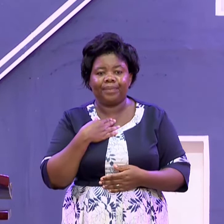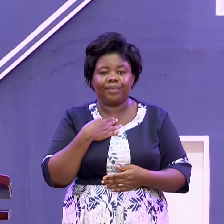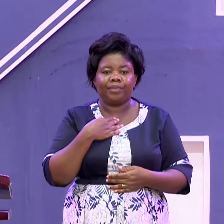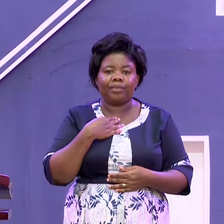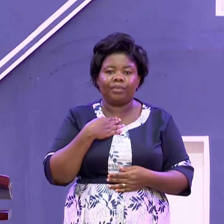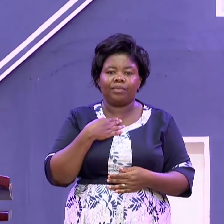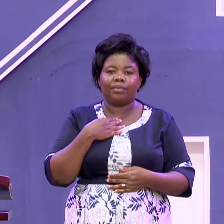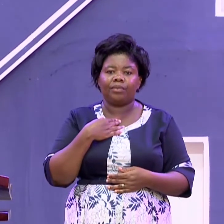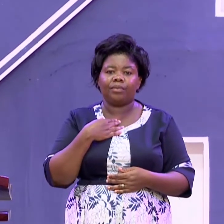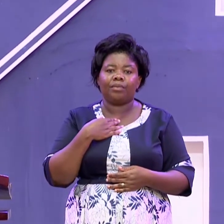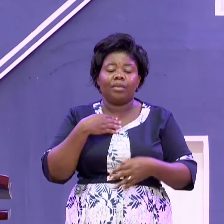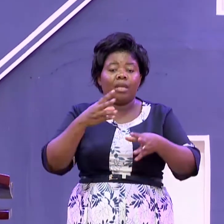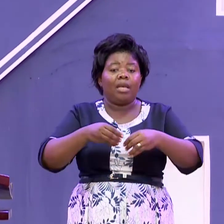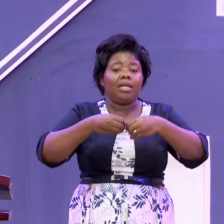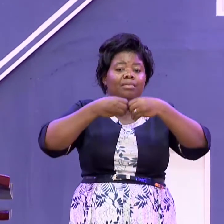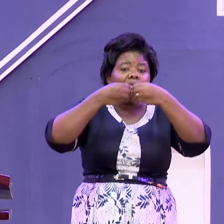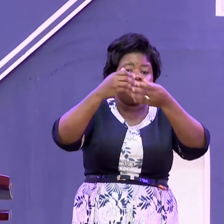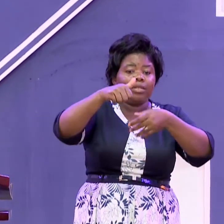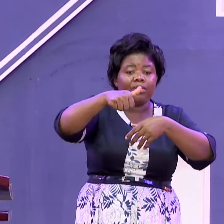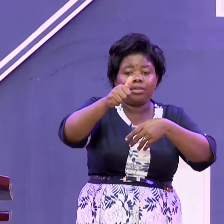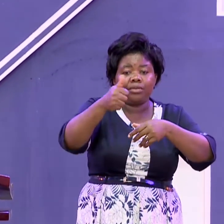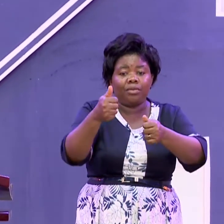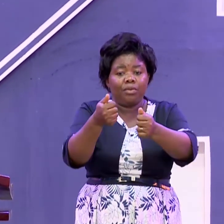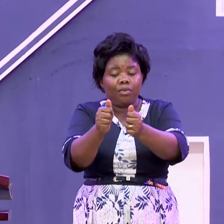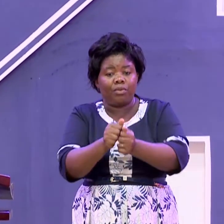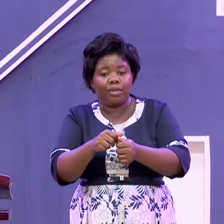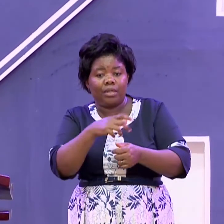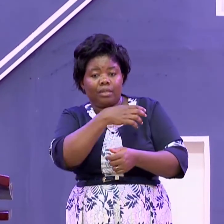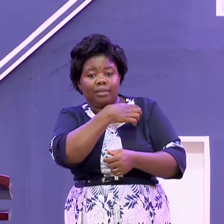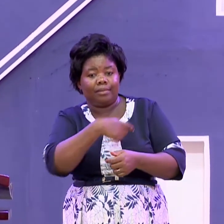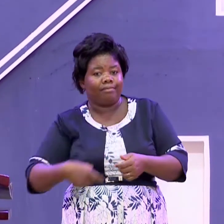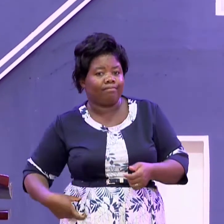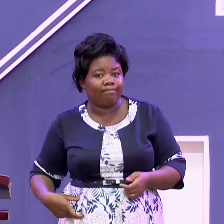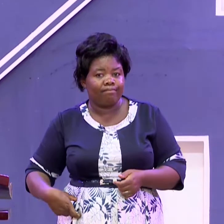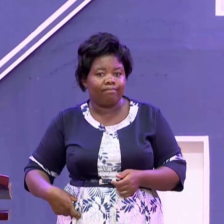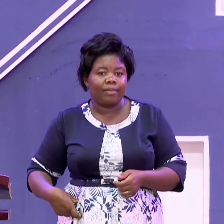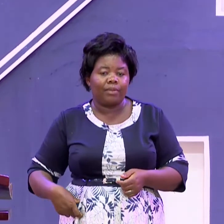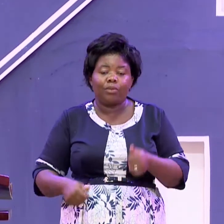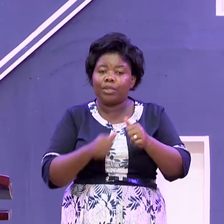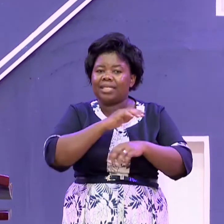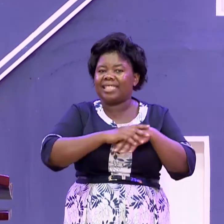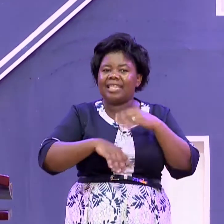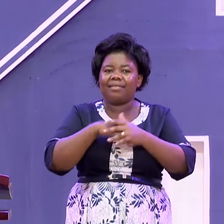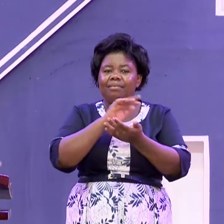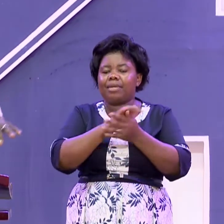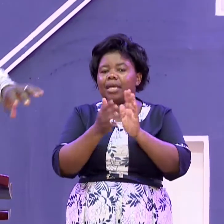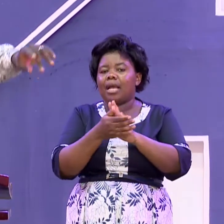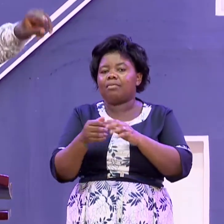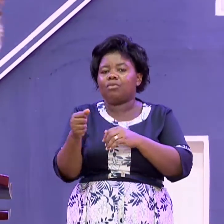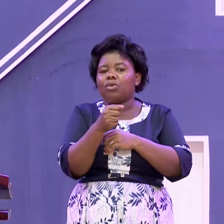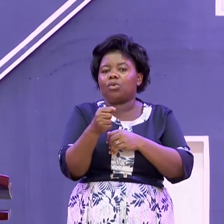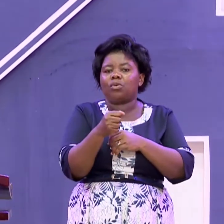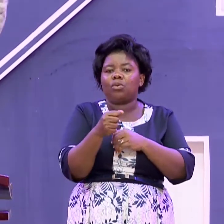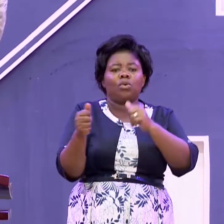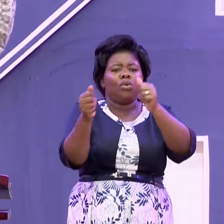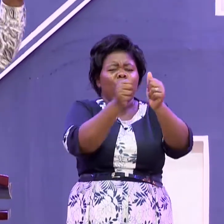abetaga. Provide yourselves with money bags. Mwetungirenge sawe estakadiwa. Mwetungirenga ensawe estakadiwa. With